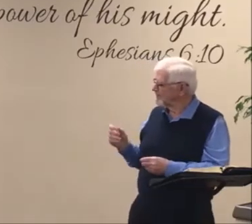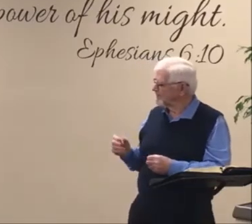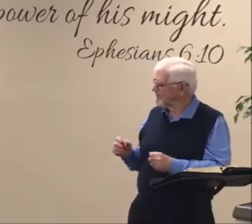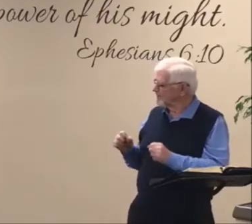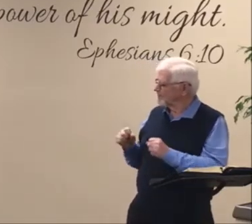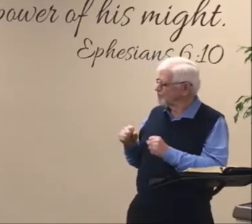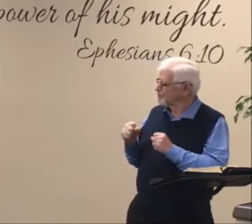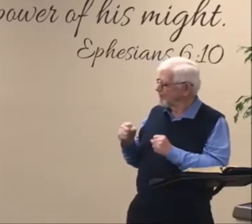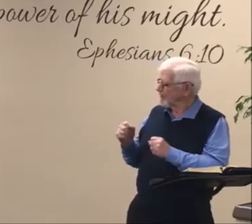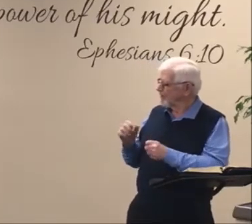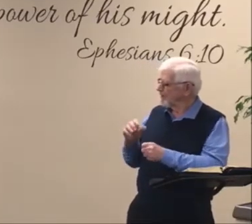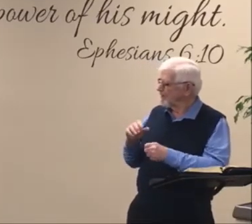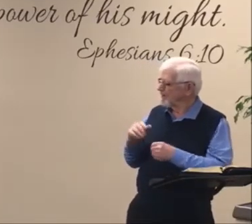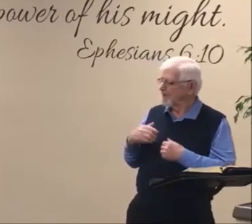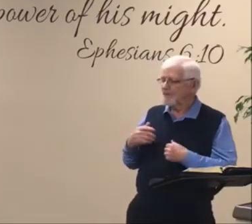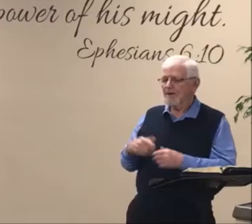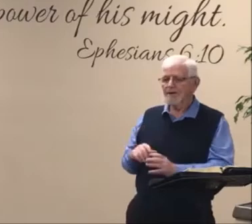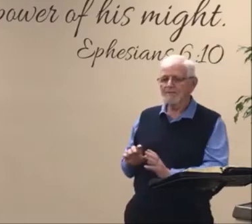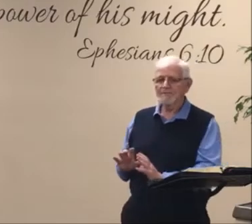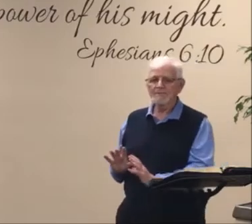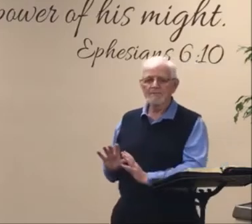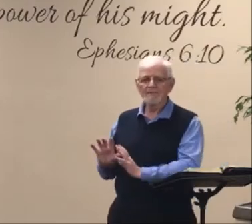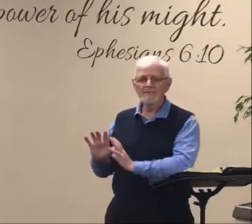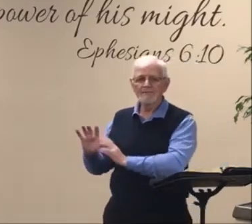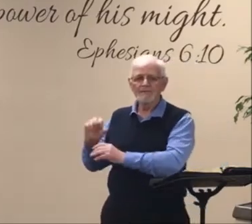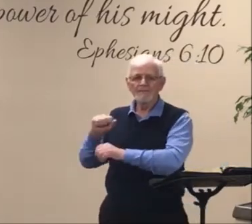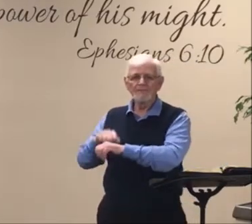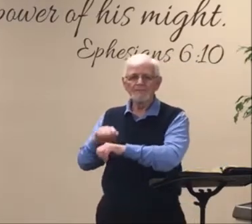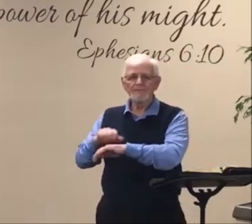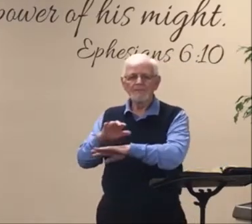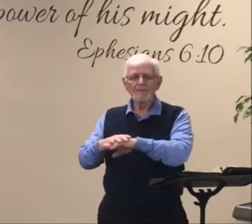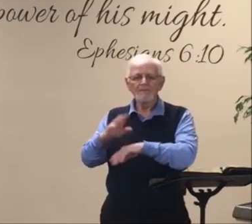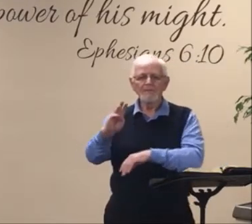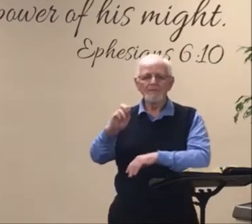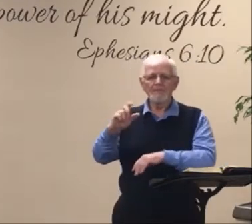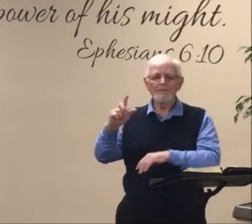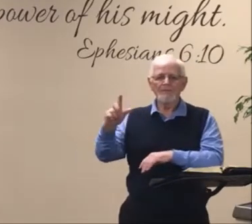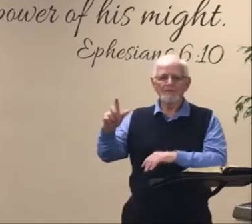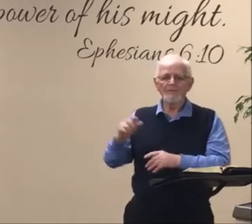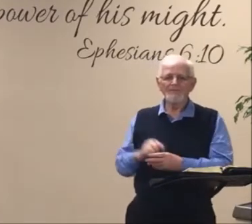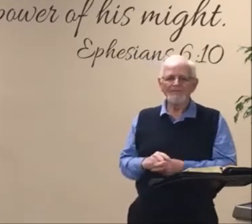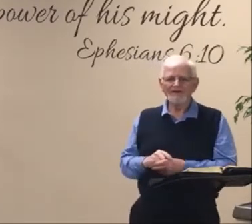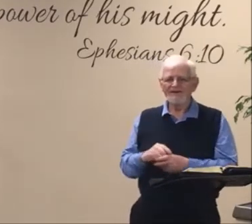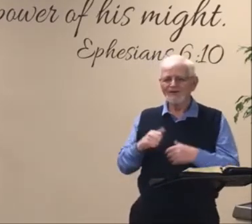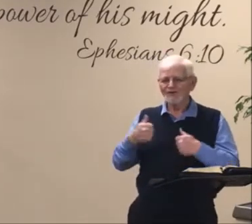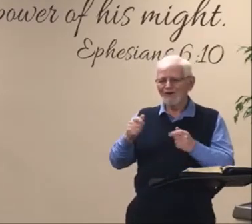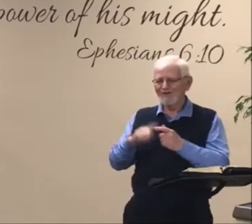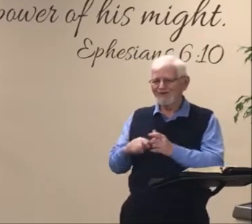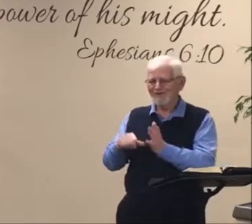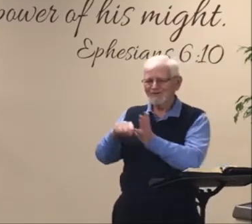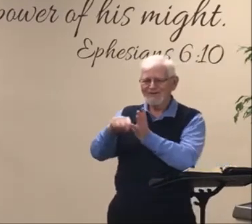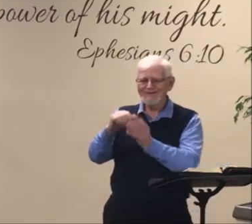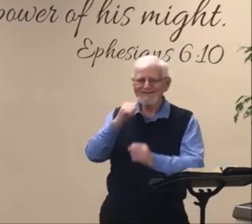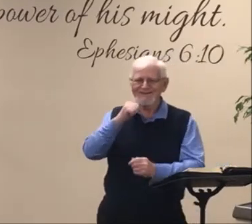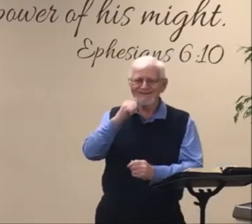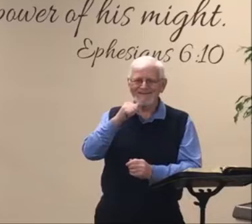body right there, and he says, "I can push this stone over off of this well." And looks like to me, he's trying to impress the girls. That's what it looks like to